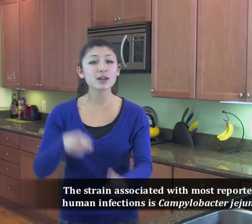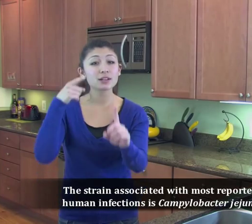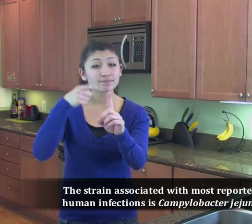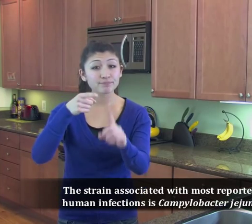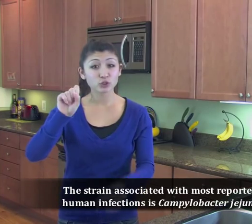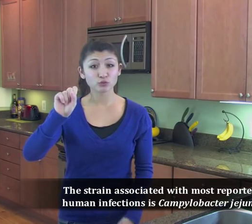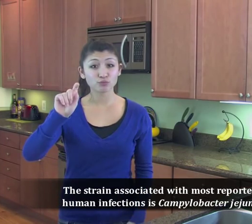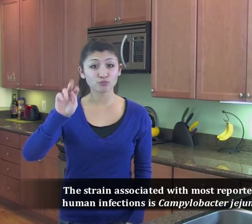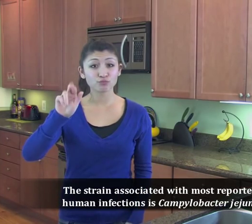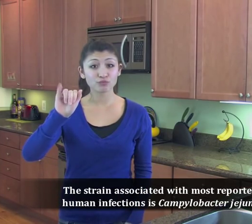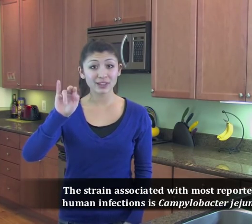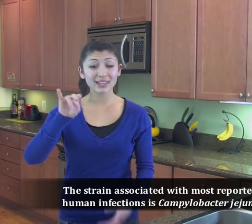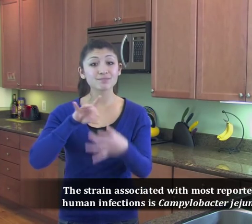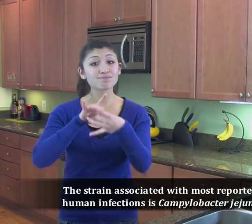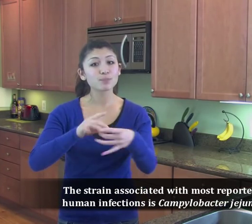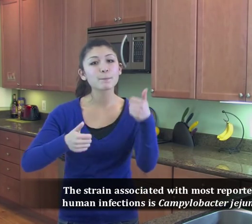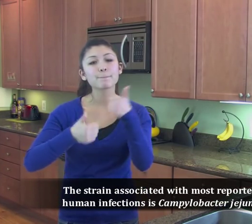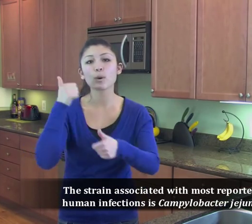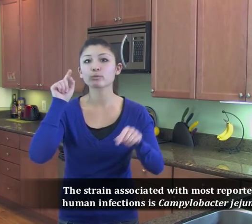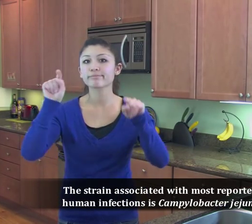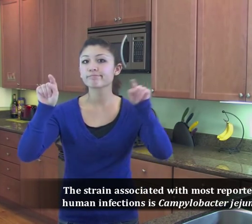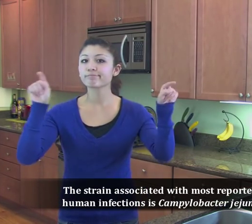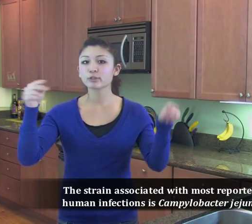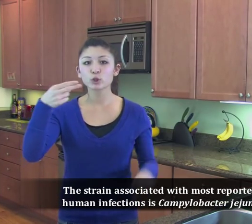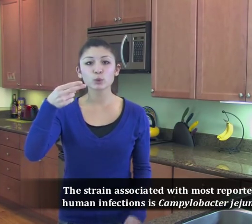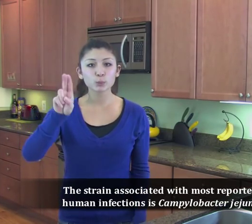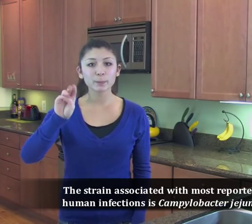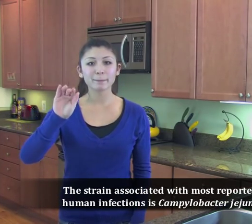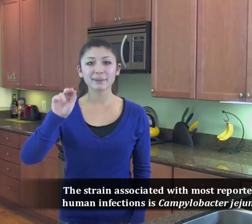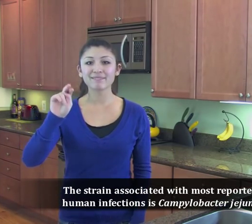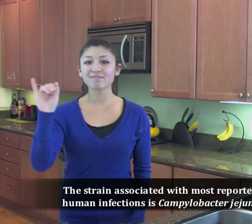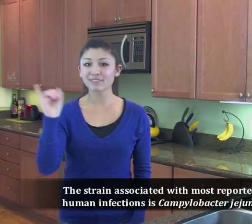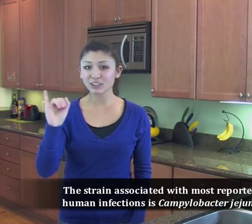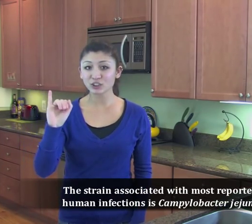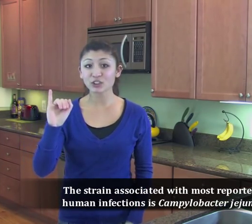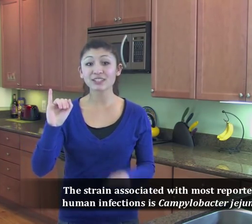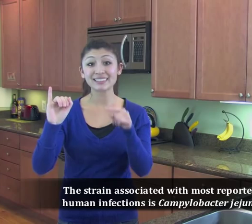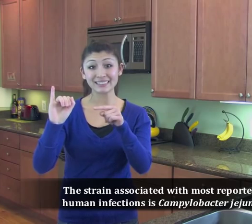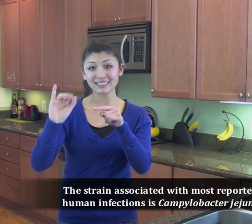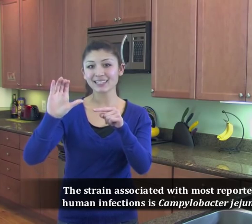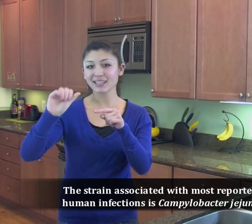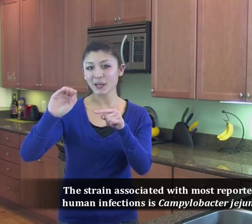The strain associated with most reported human infections is Campylobacter jejuni.